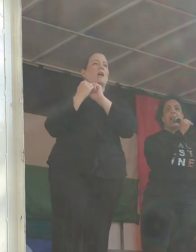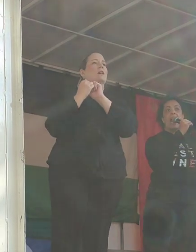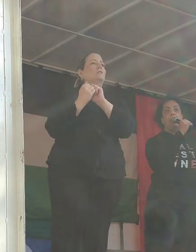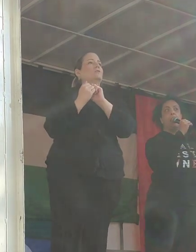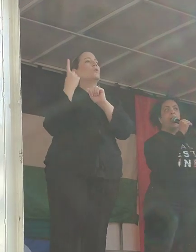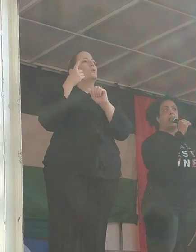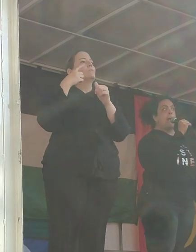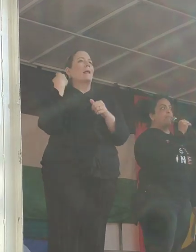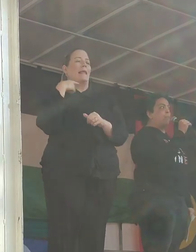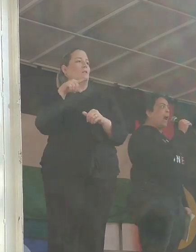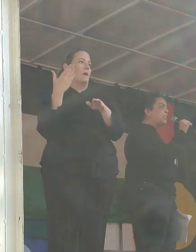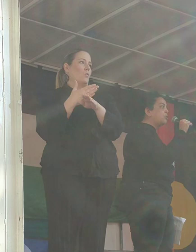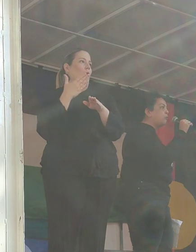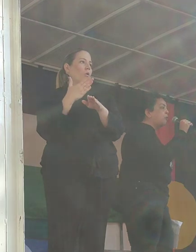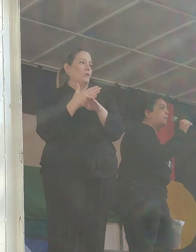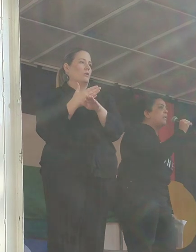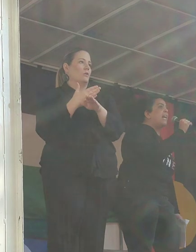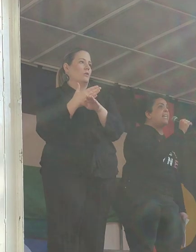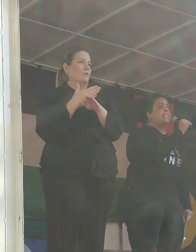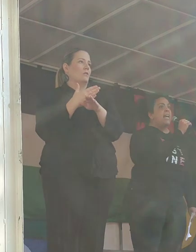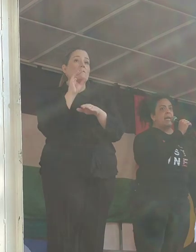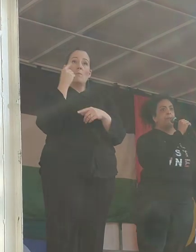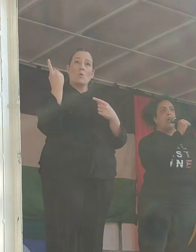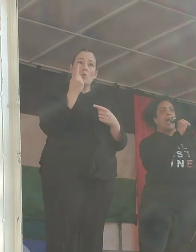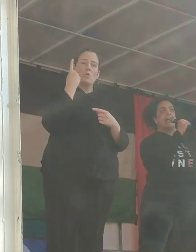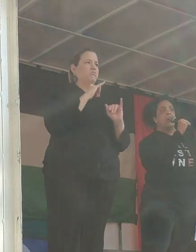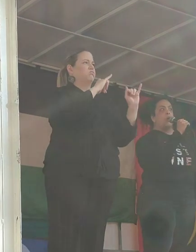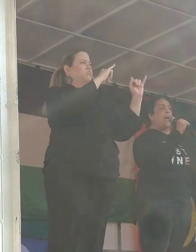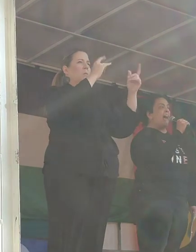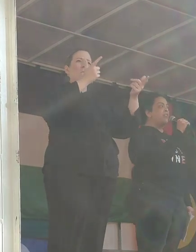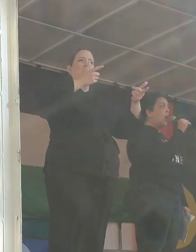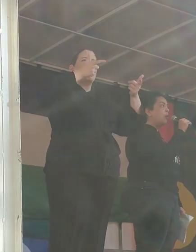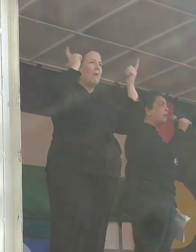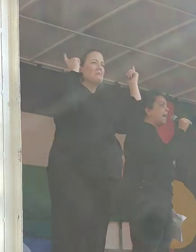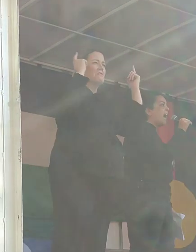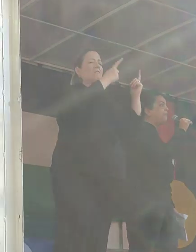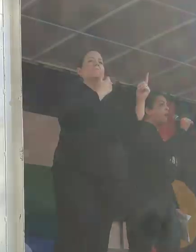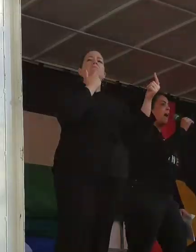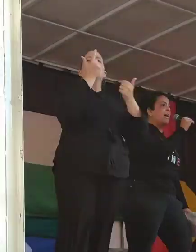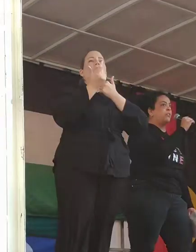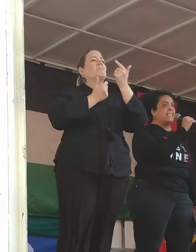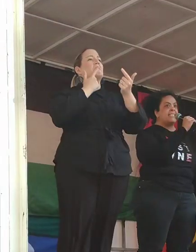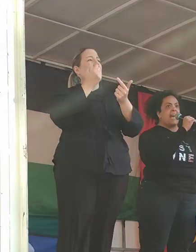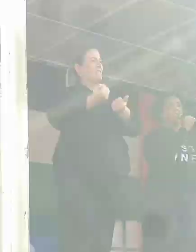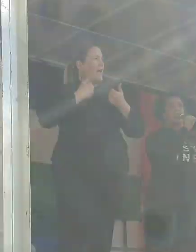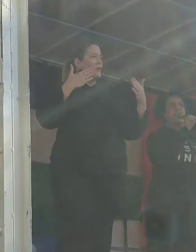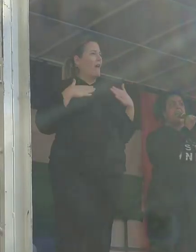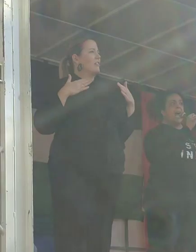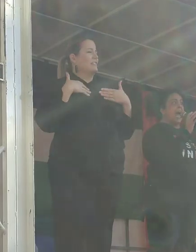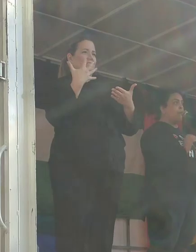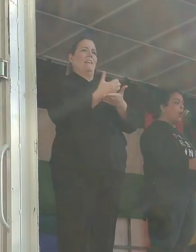were killed at work by scrupulous employers who have no regard for our health